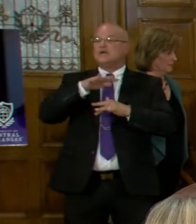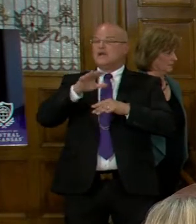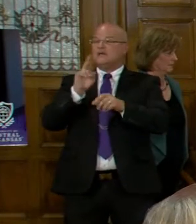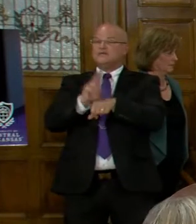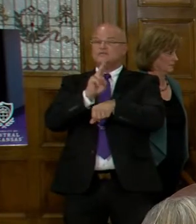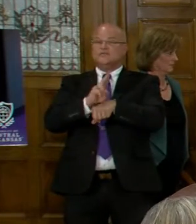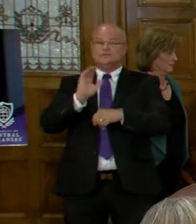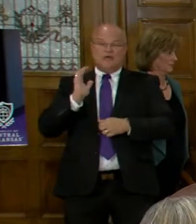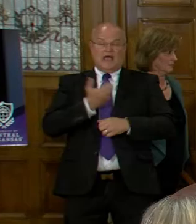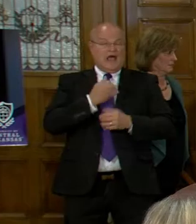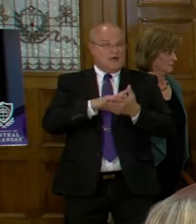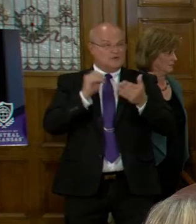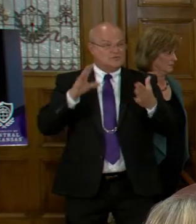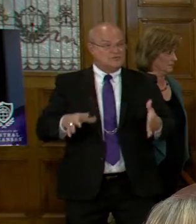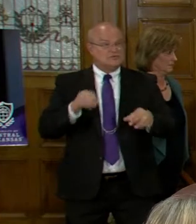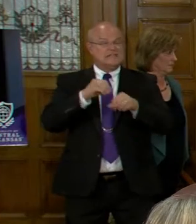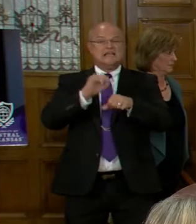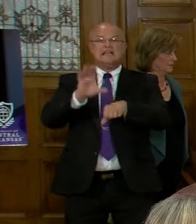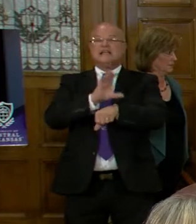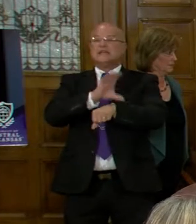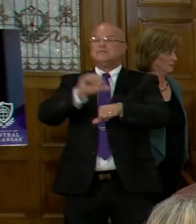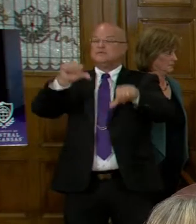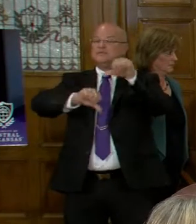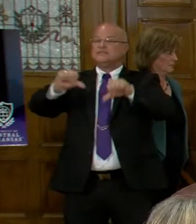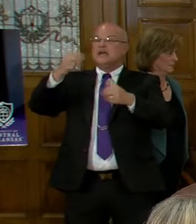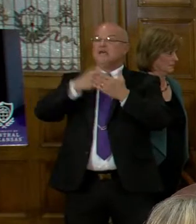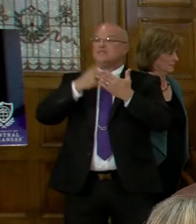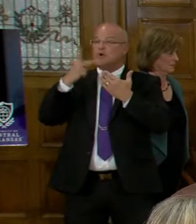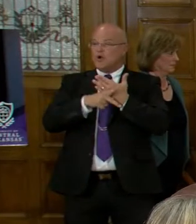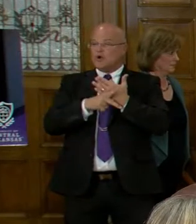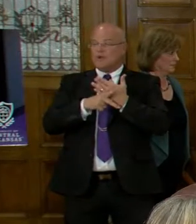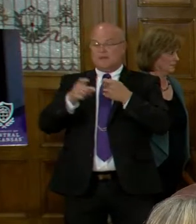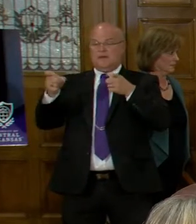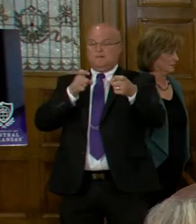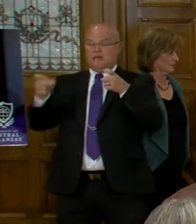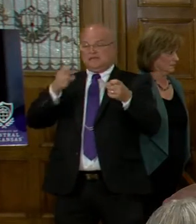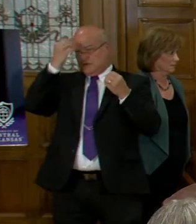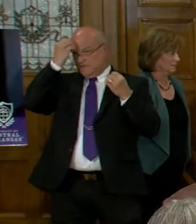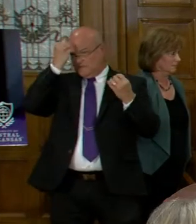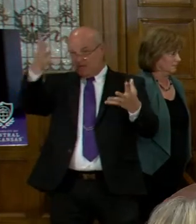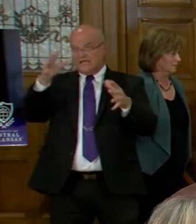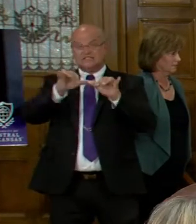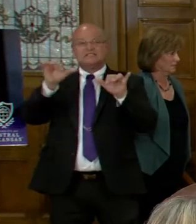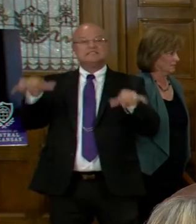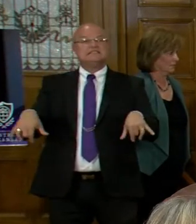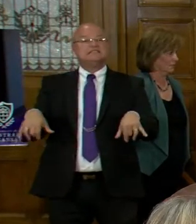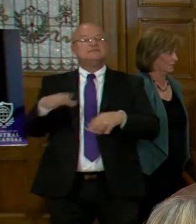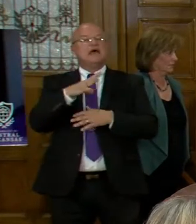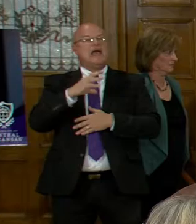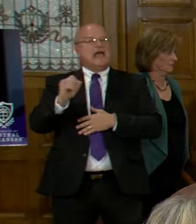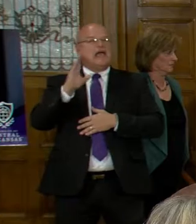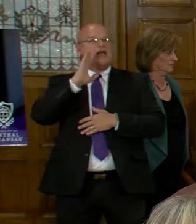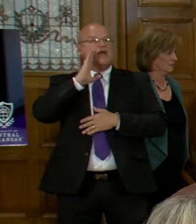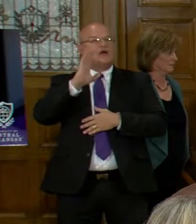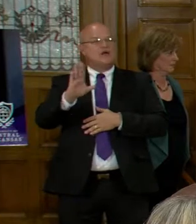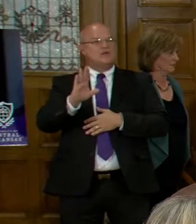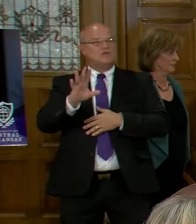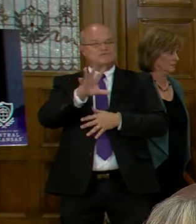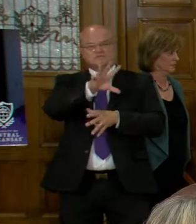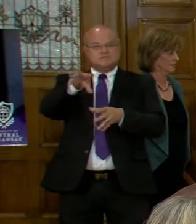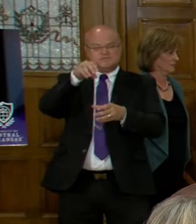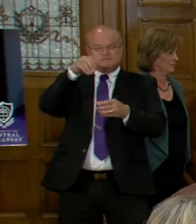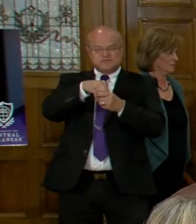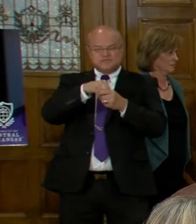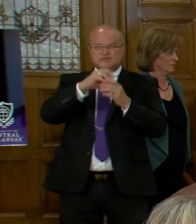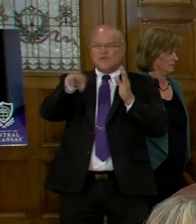in use by all students in our computer science program, our management information systems. And it'll play an integral role